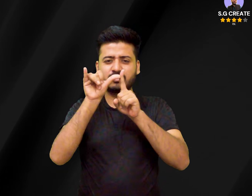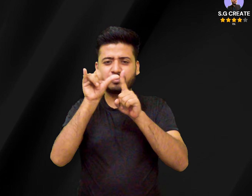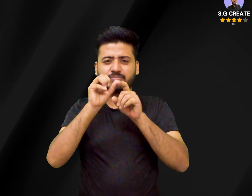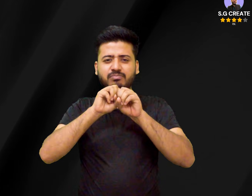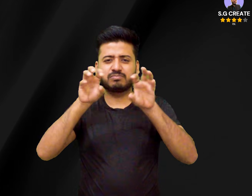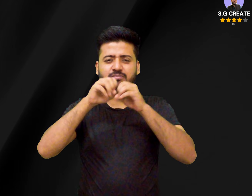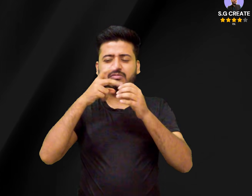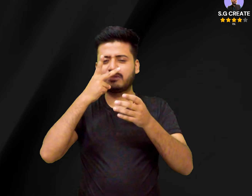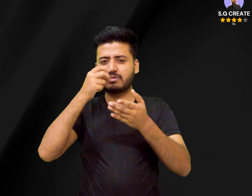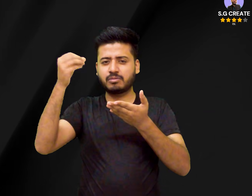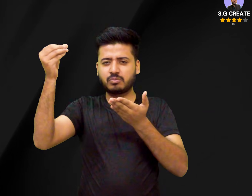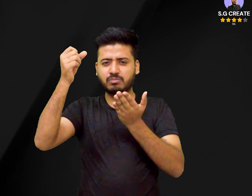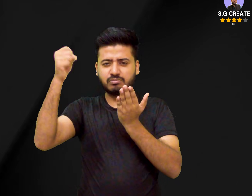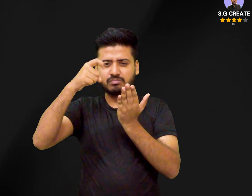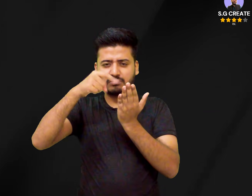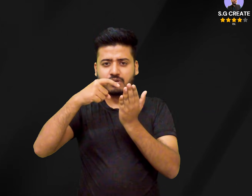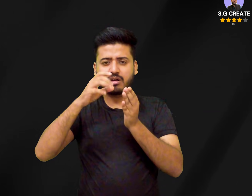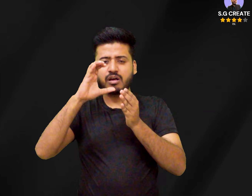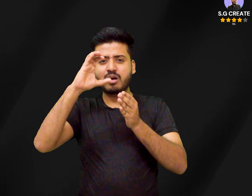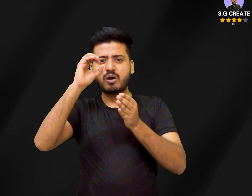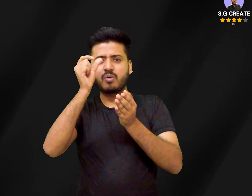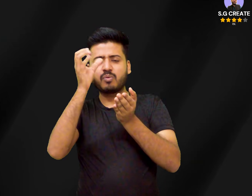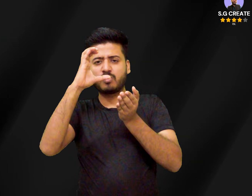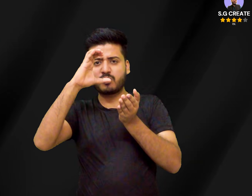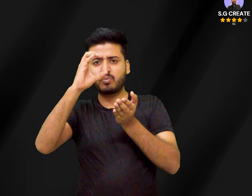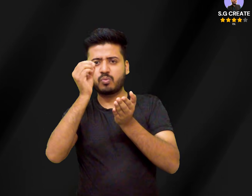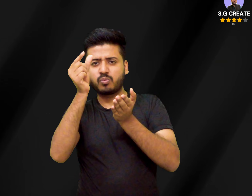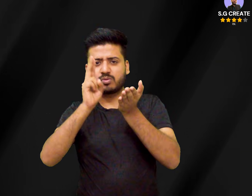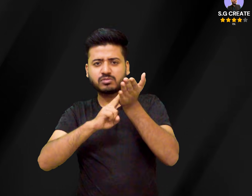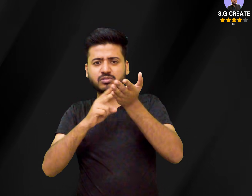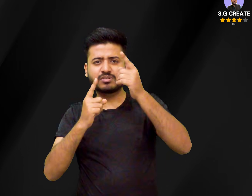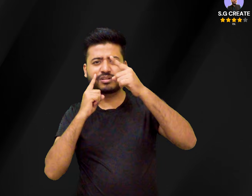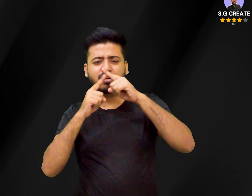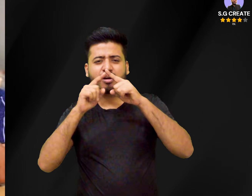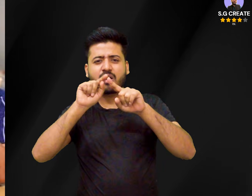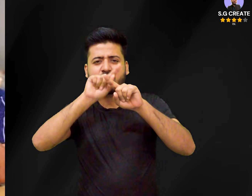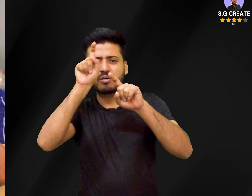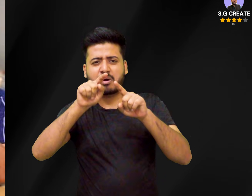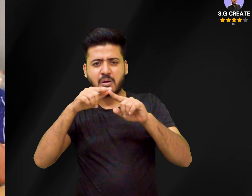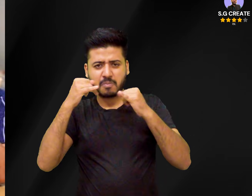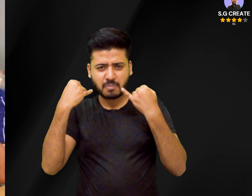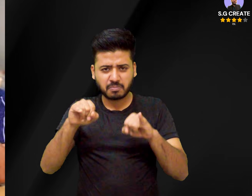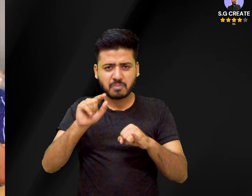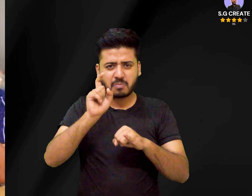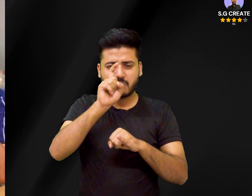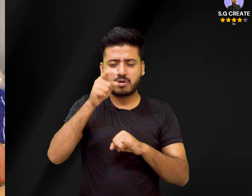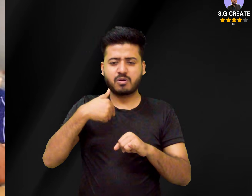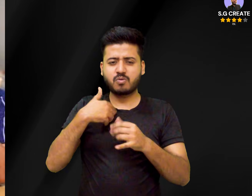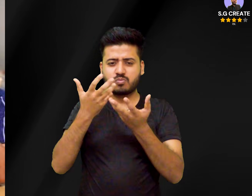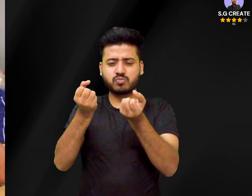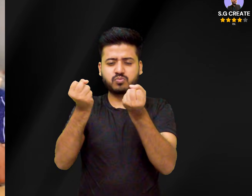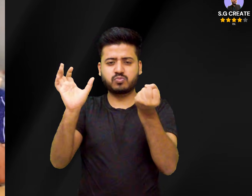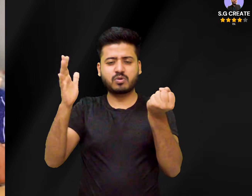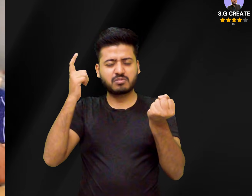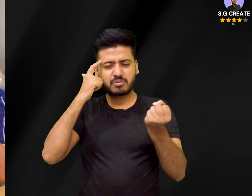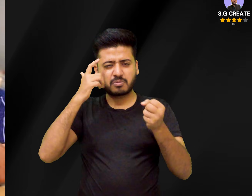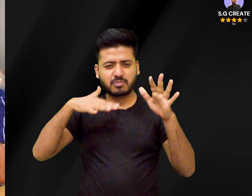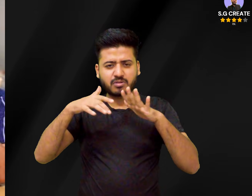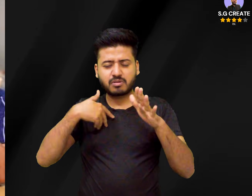Standards Authority of India, making it safe for consumption. It is frequently used for both cooking and personal care applications, hair